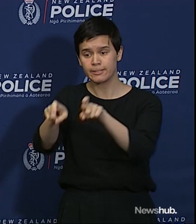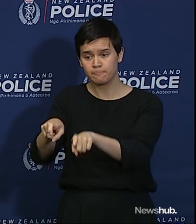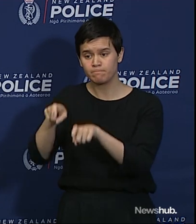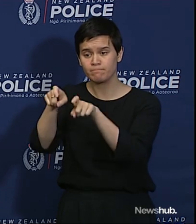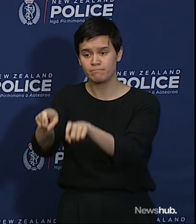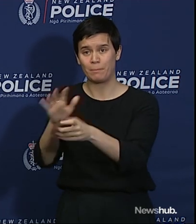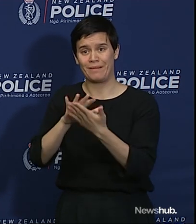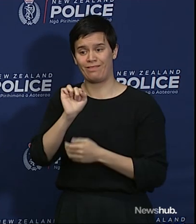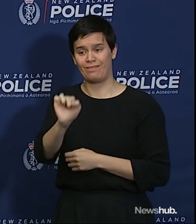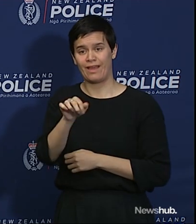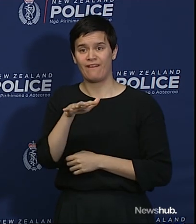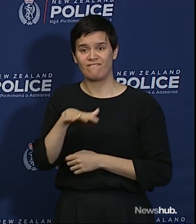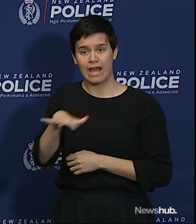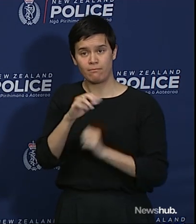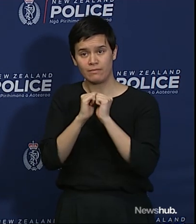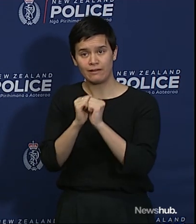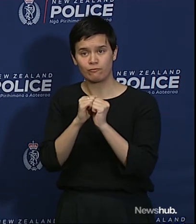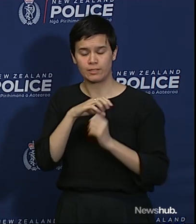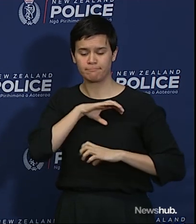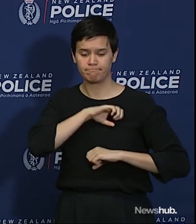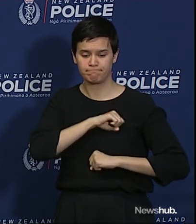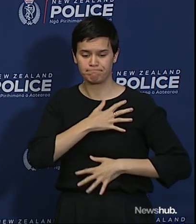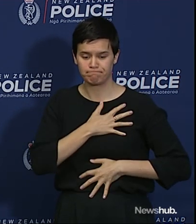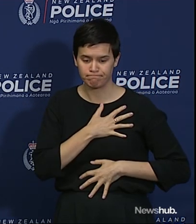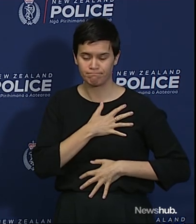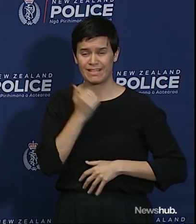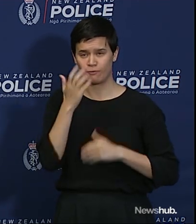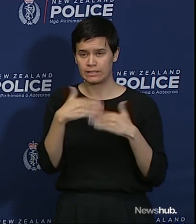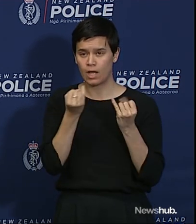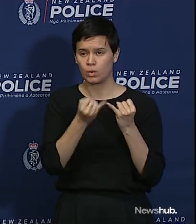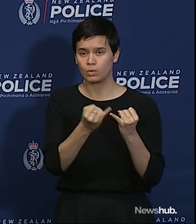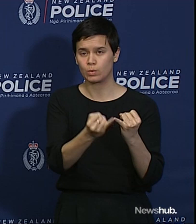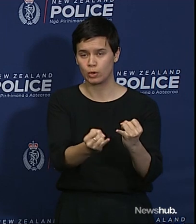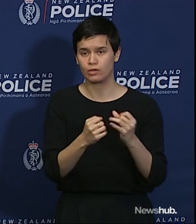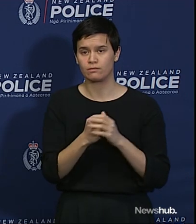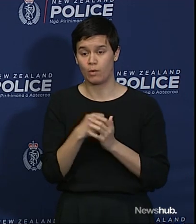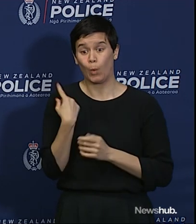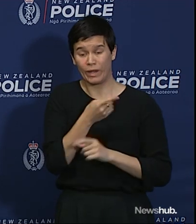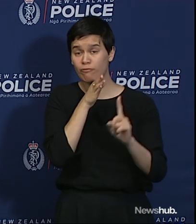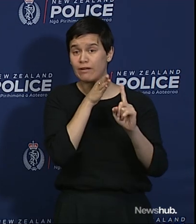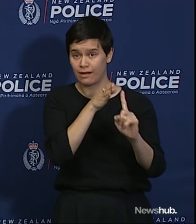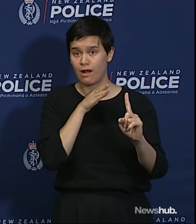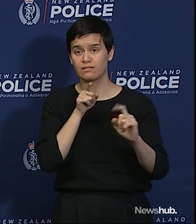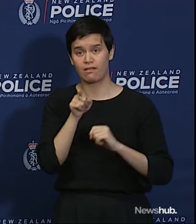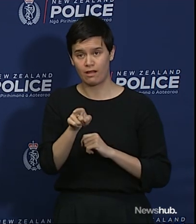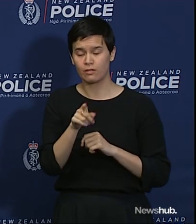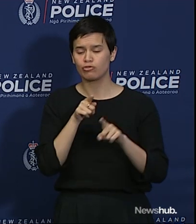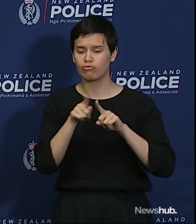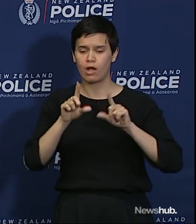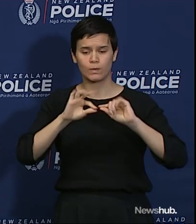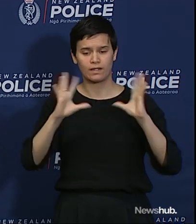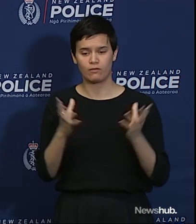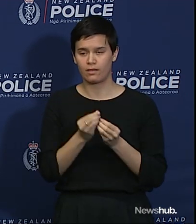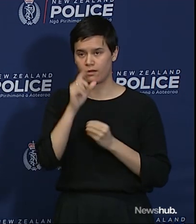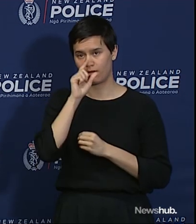ones who have been affected. We recognise this and we are doing everything we can. I